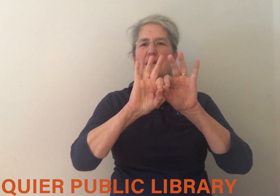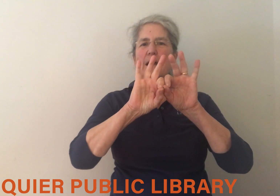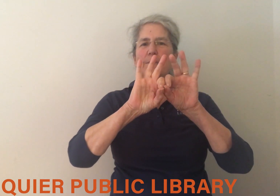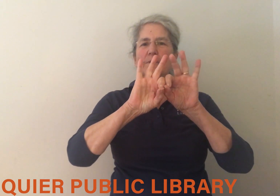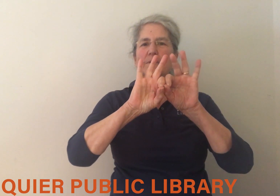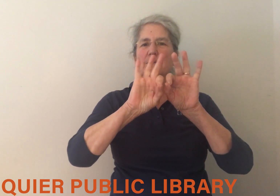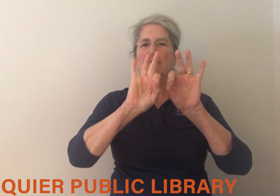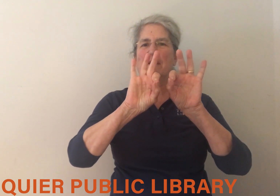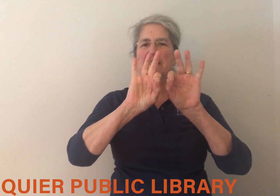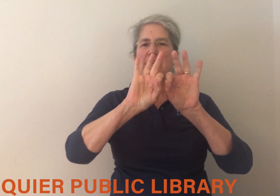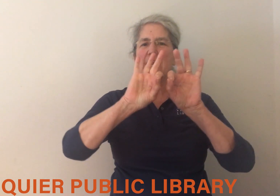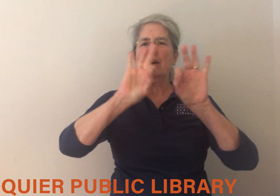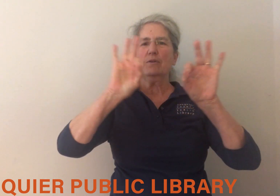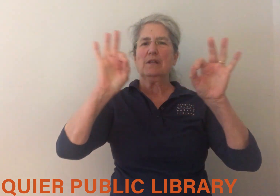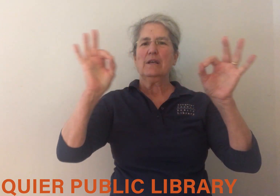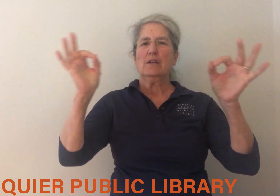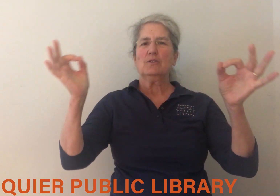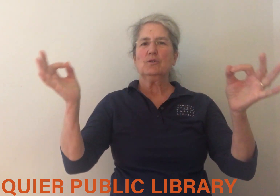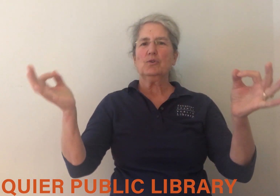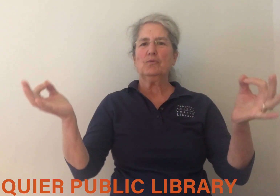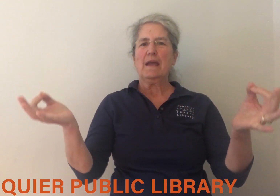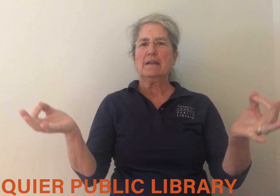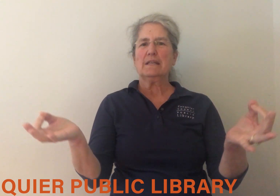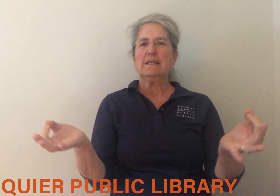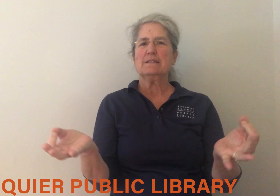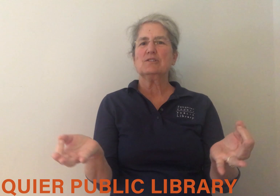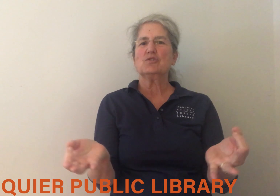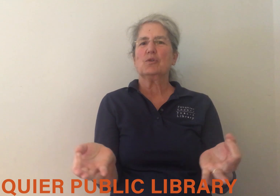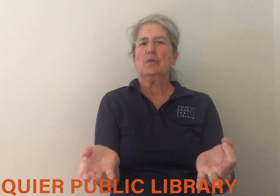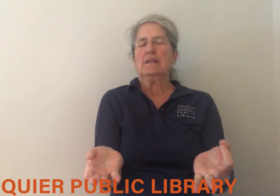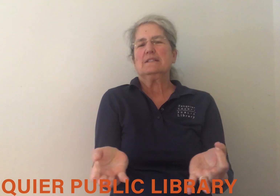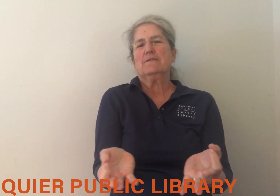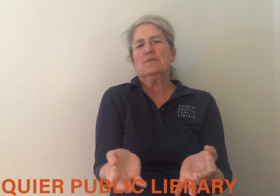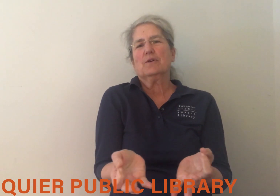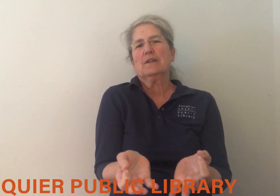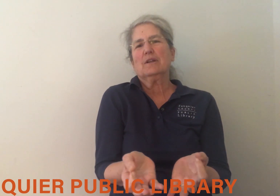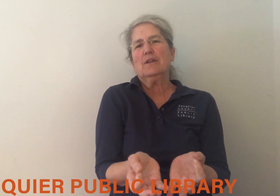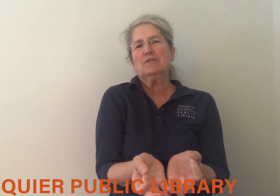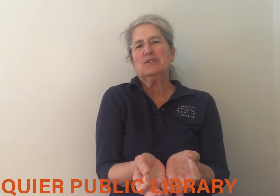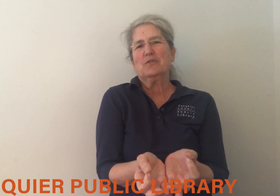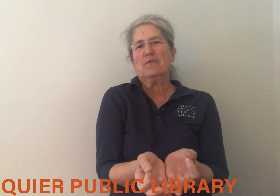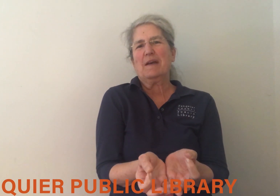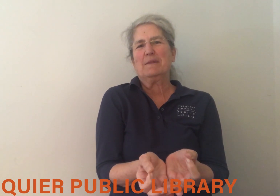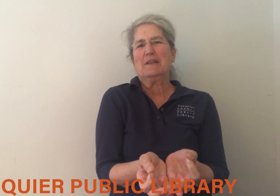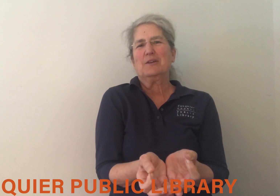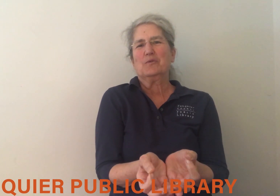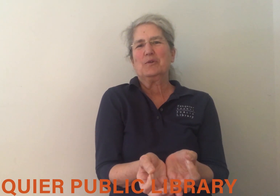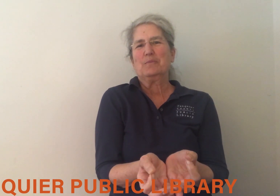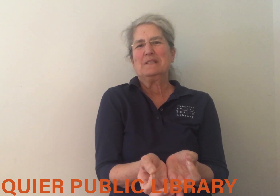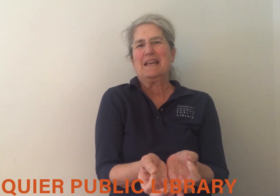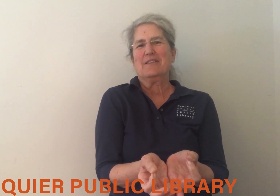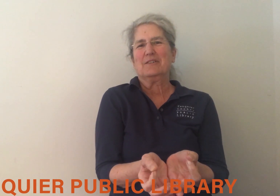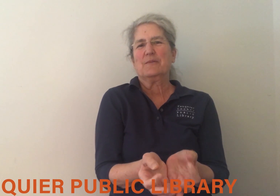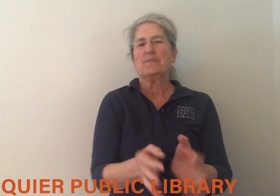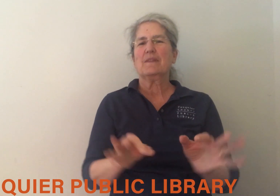top, facing out, and curl around in a circle as if you're enclosing your family in a group together.